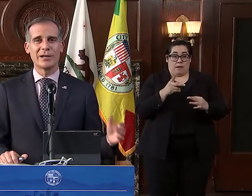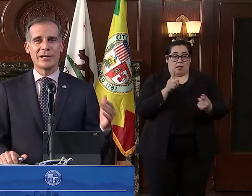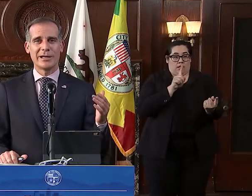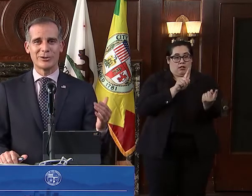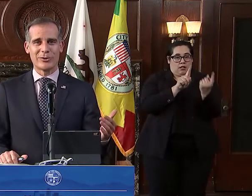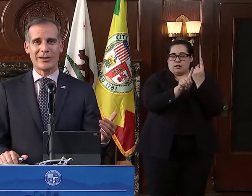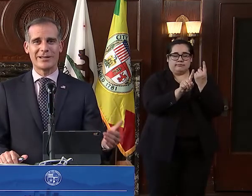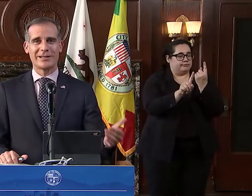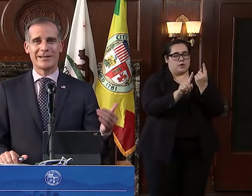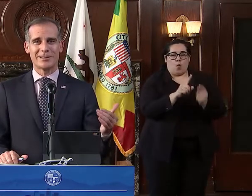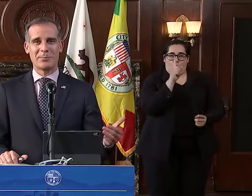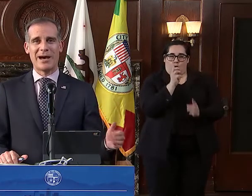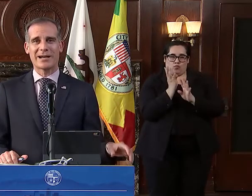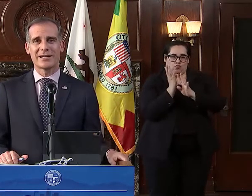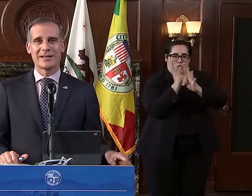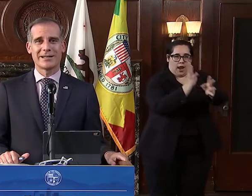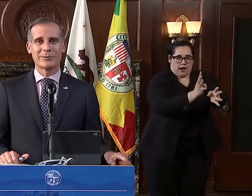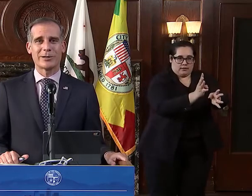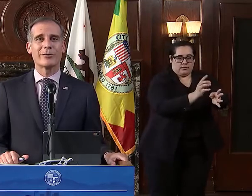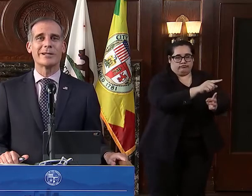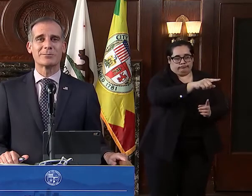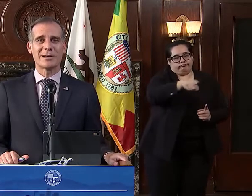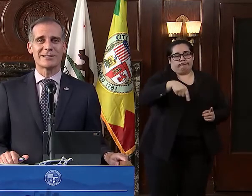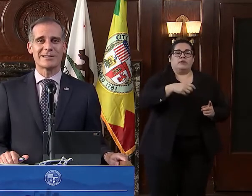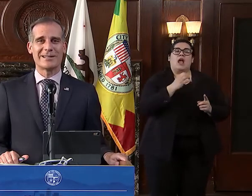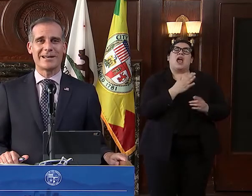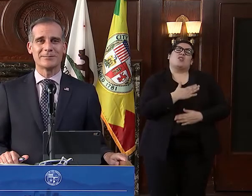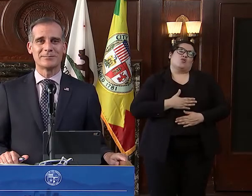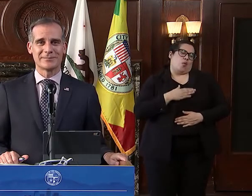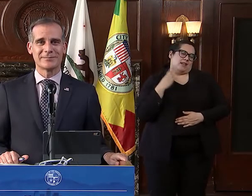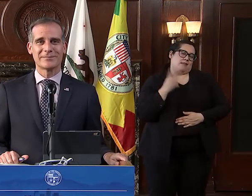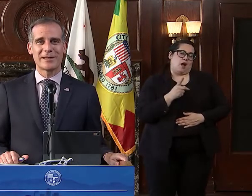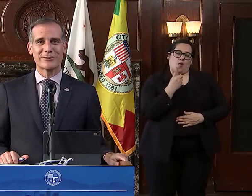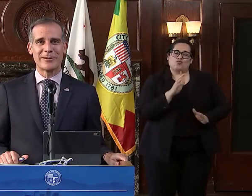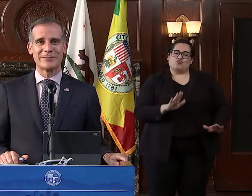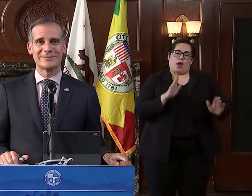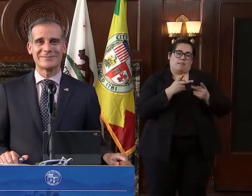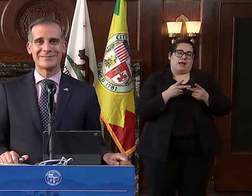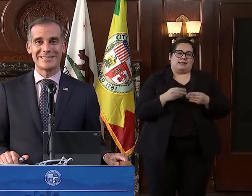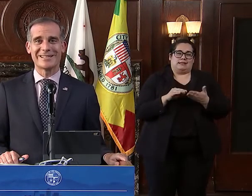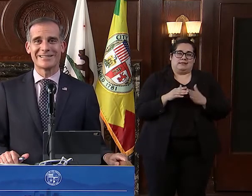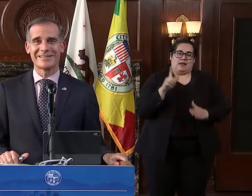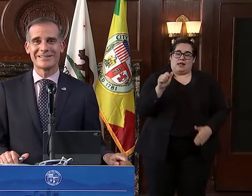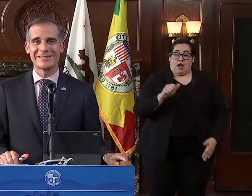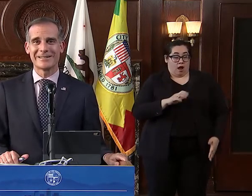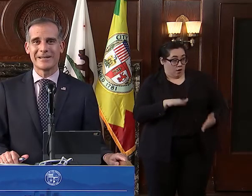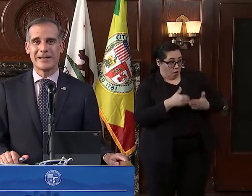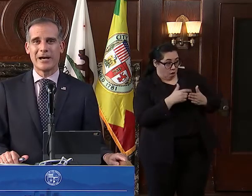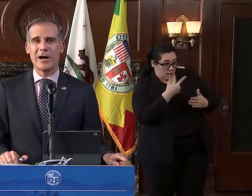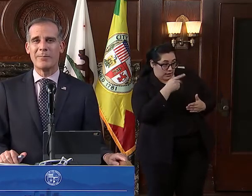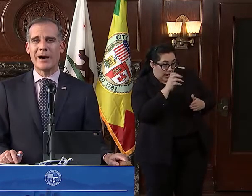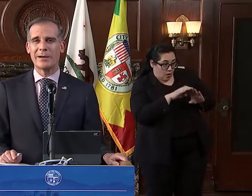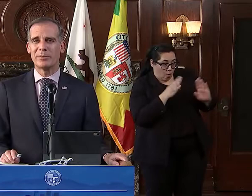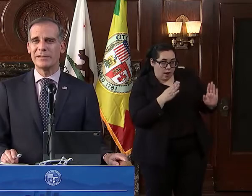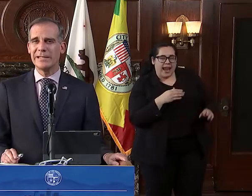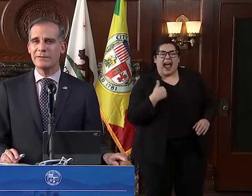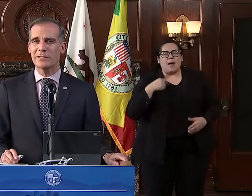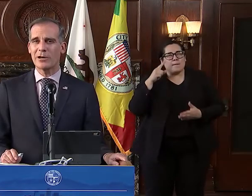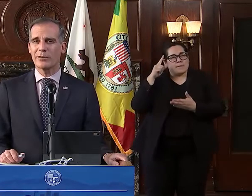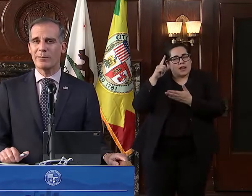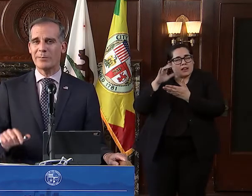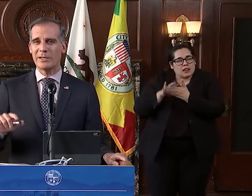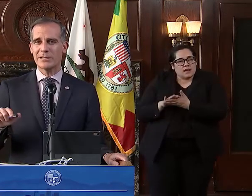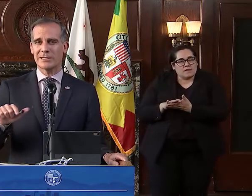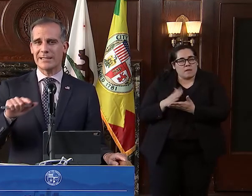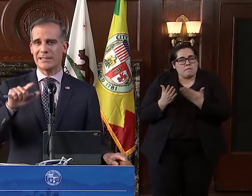loop. Enjoy it. It's back. It's one of the greatest places in LA. Thanks, Robert. And all of the gates are open? I believe